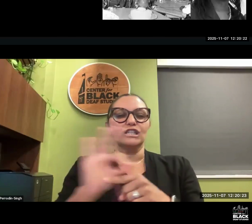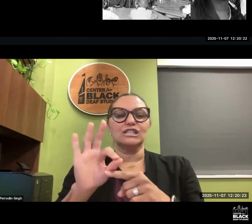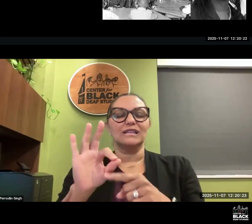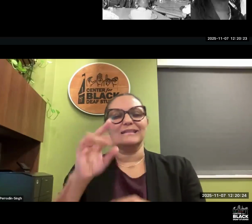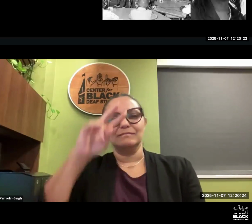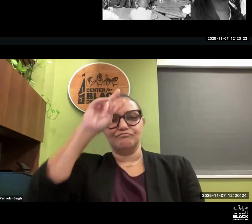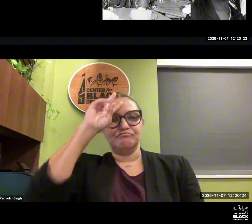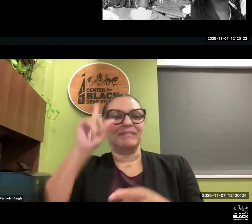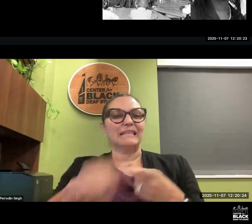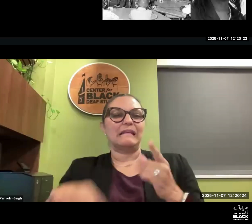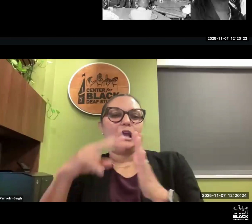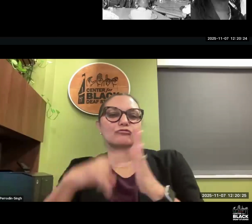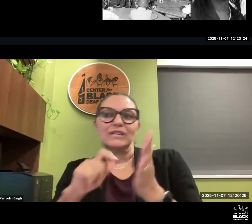States.